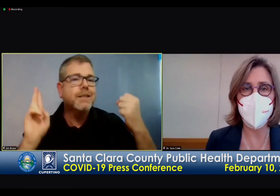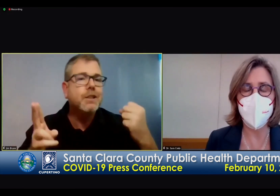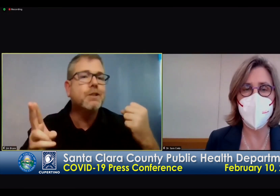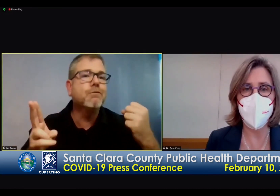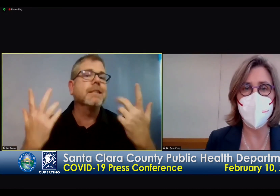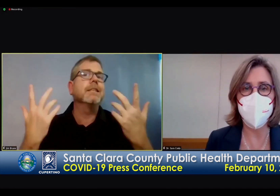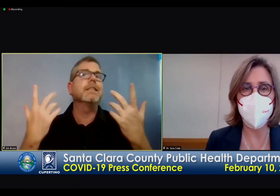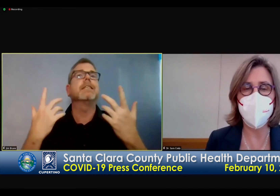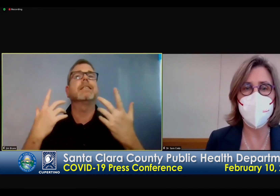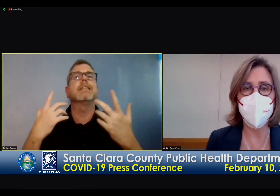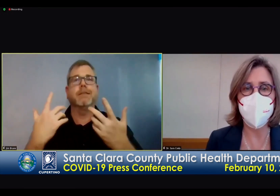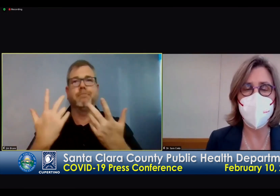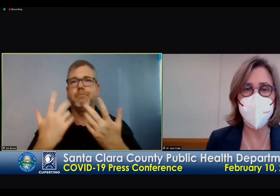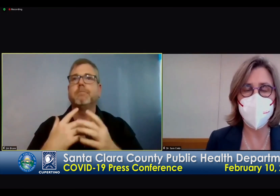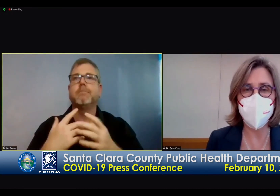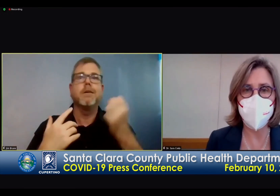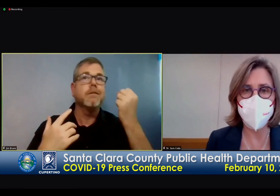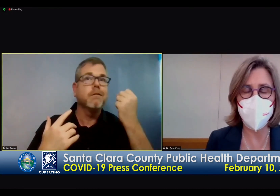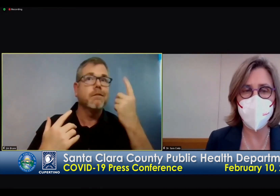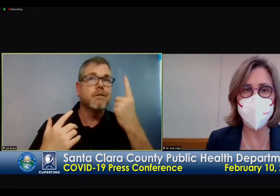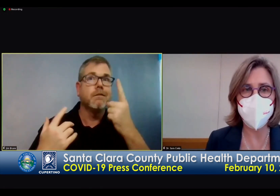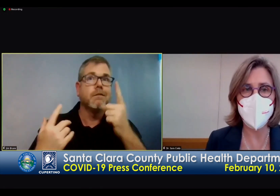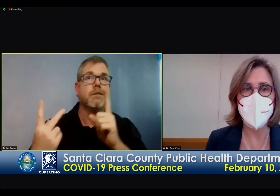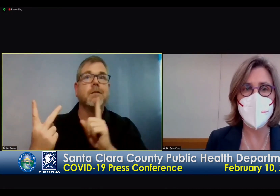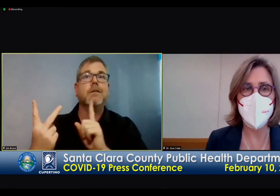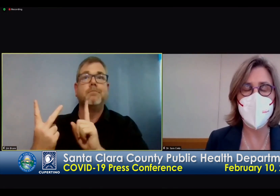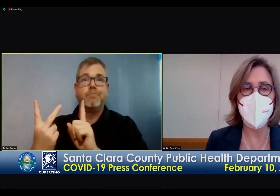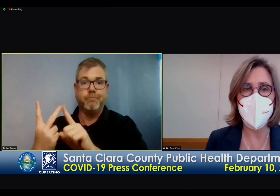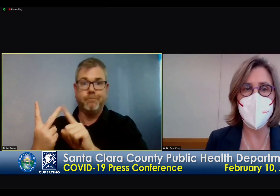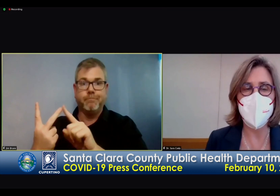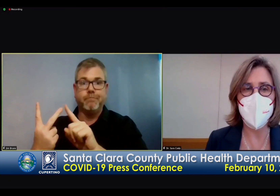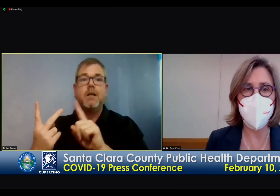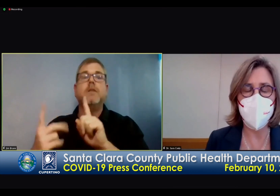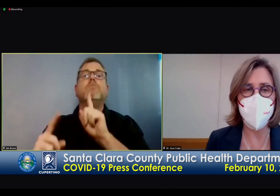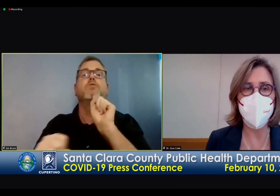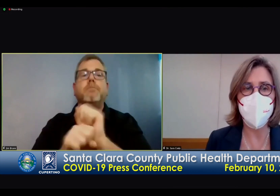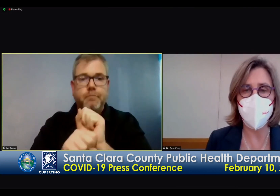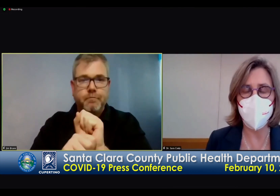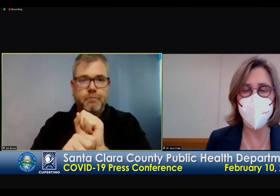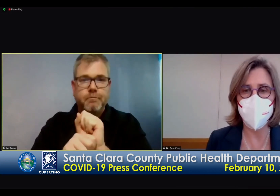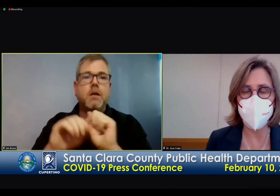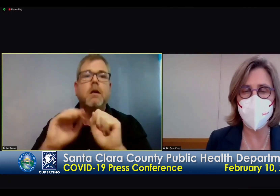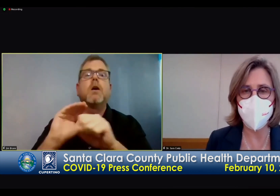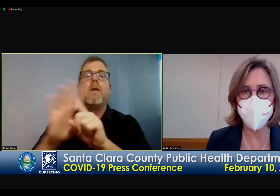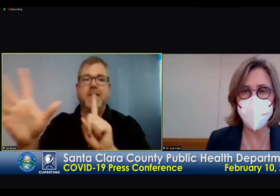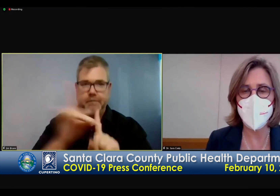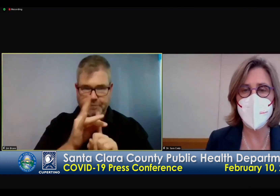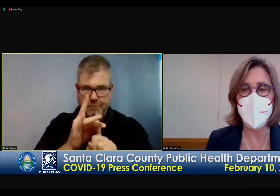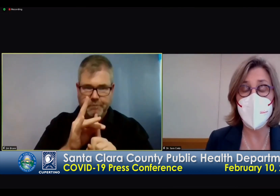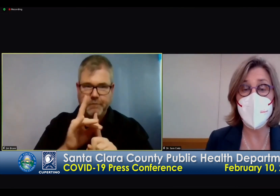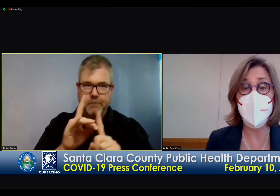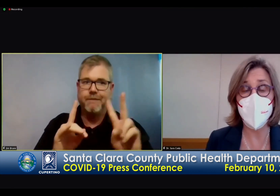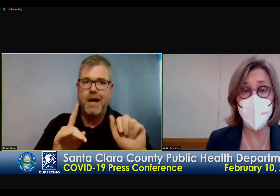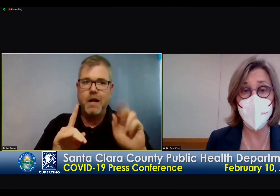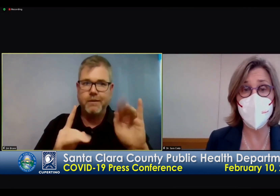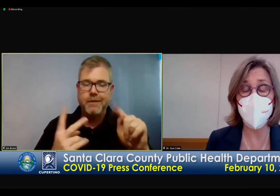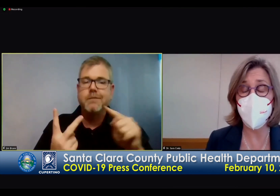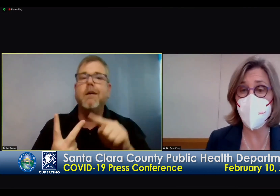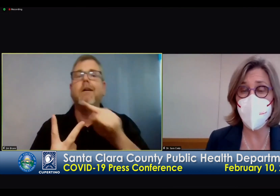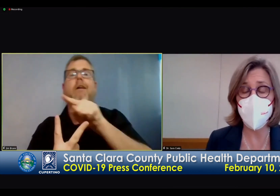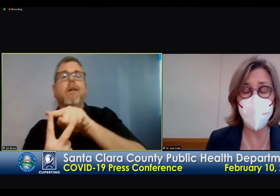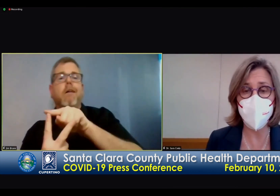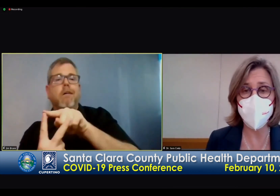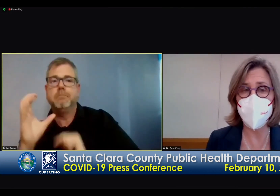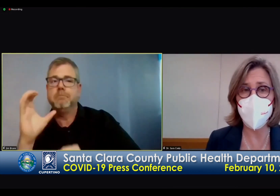They are household contacts and both have a travel history. And both,